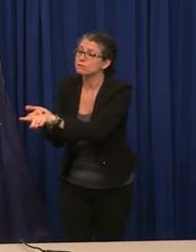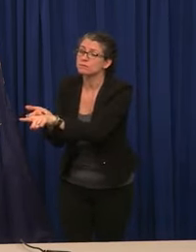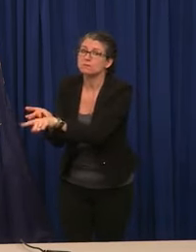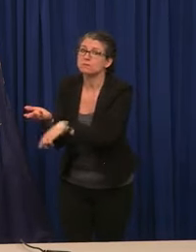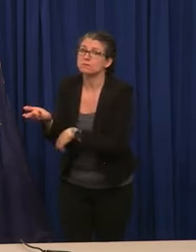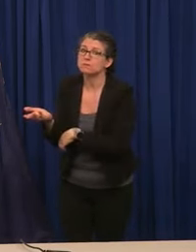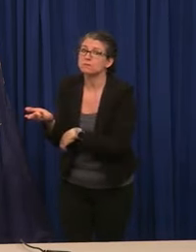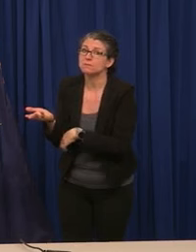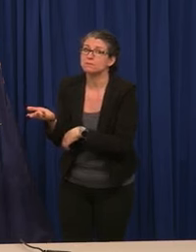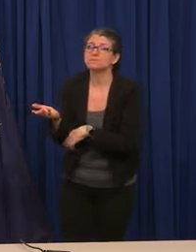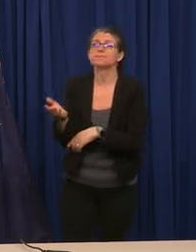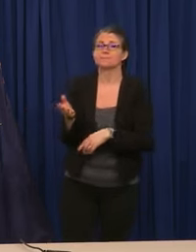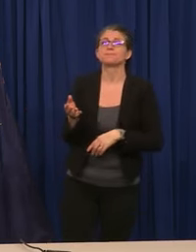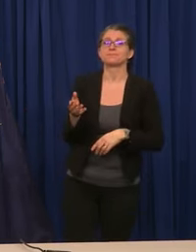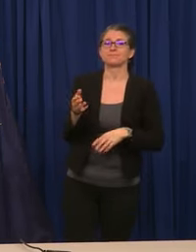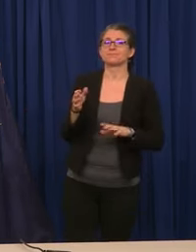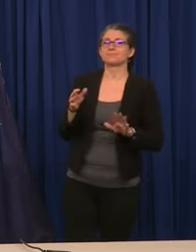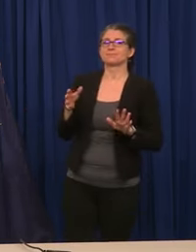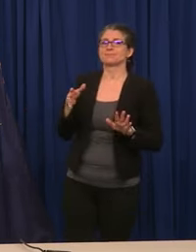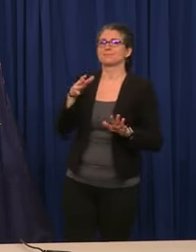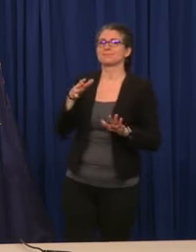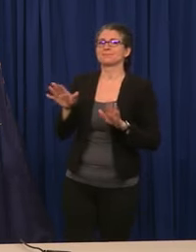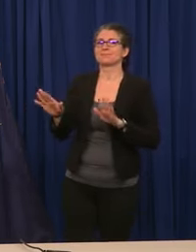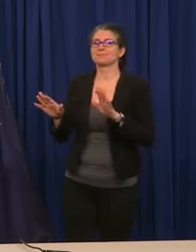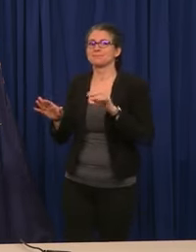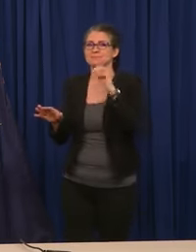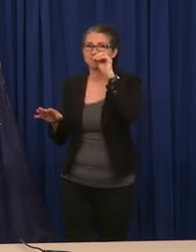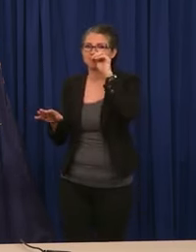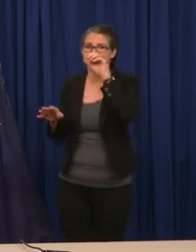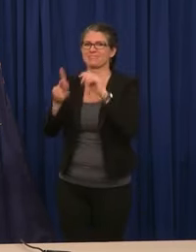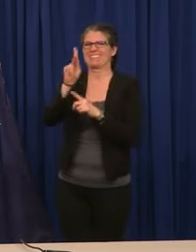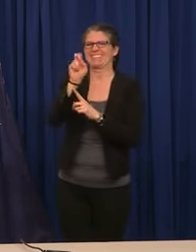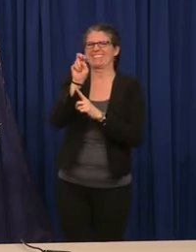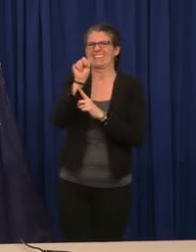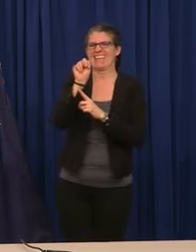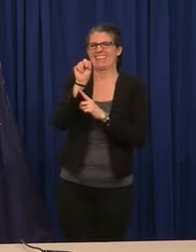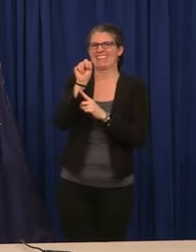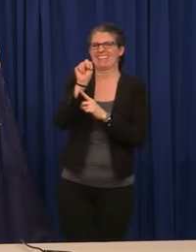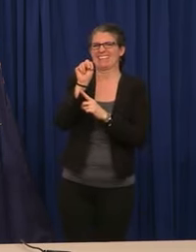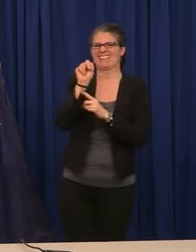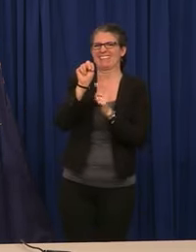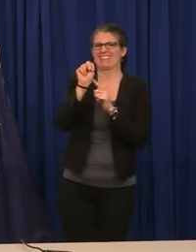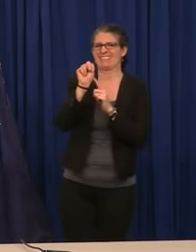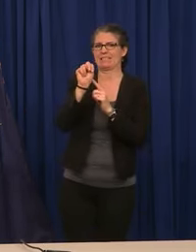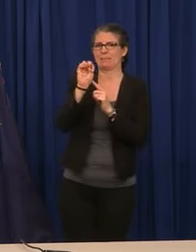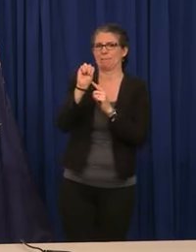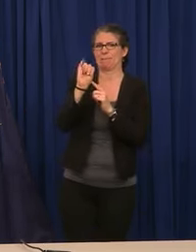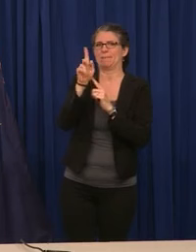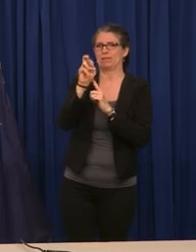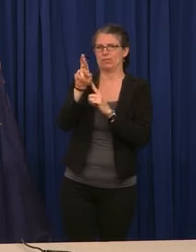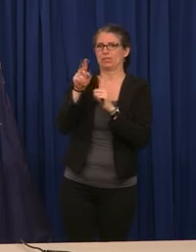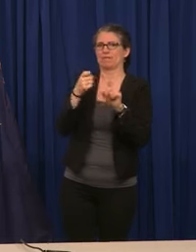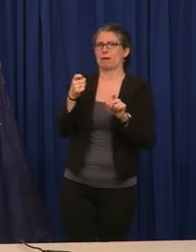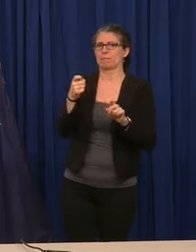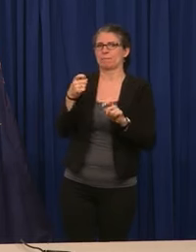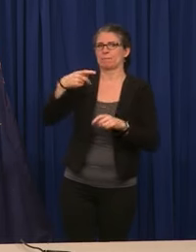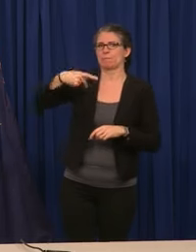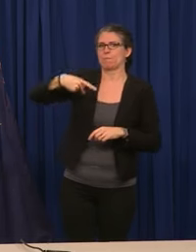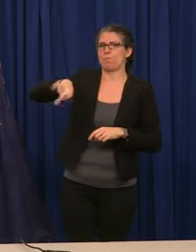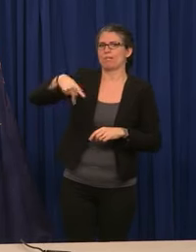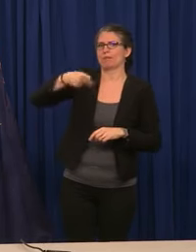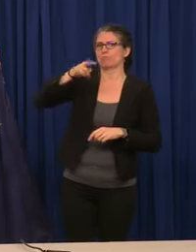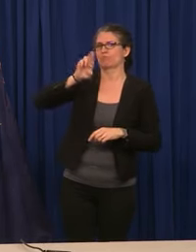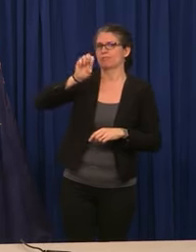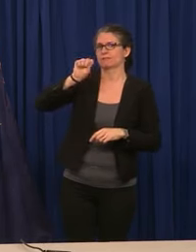Hello? Yep. Dr. Shaw, this is Kevin Miller with the Portland Press Herald again. Yep, go ahead, Kevin. Following up on Caitlin's question, I just want to make sure I